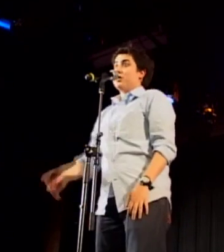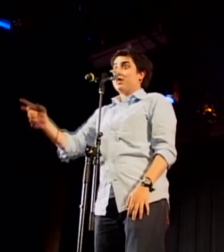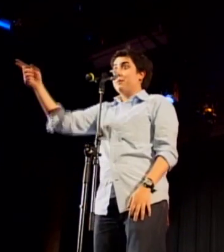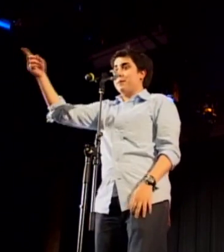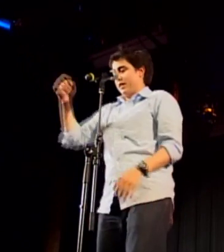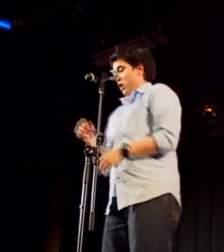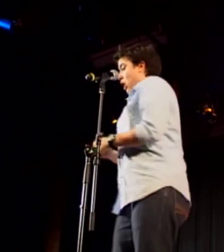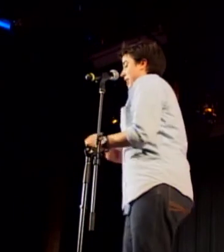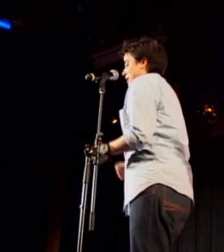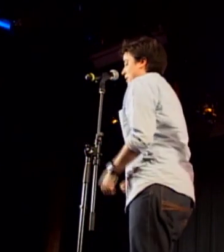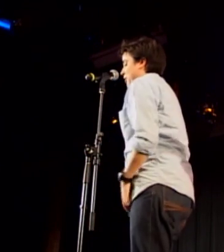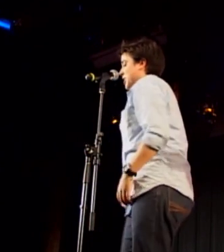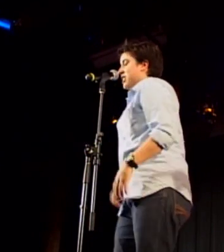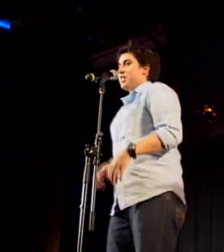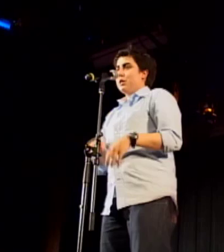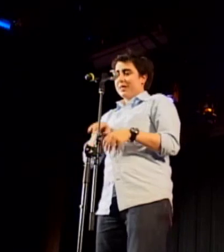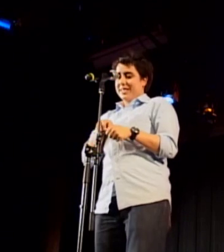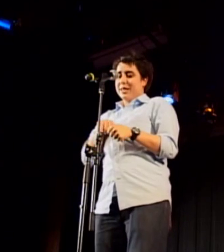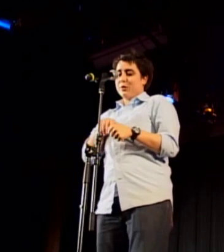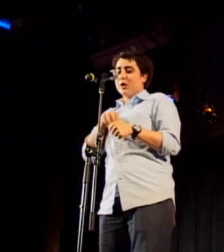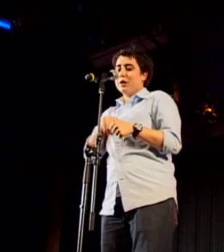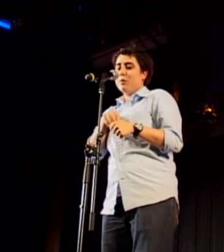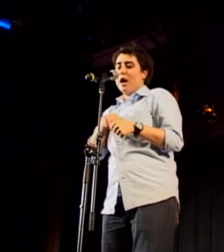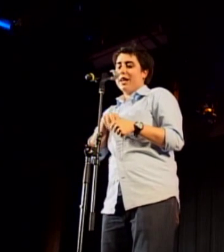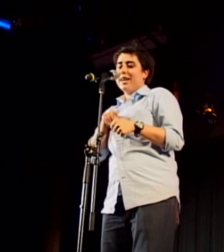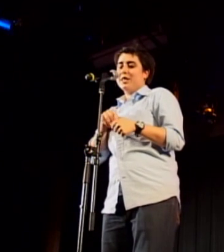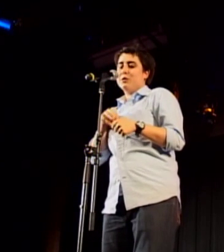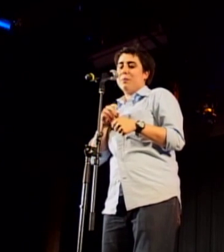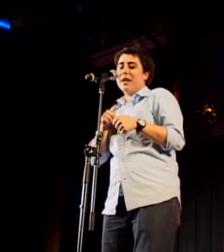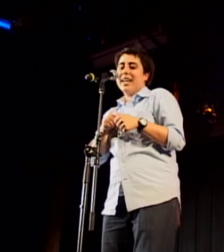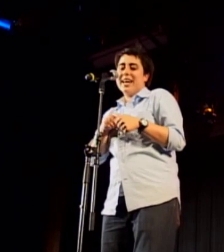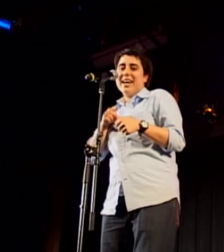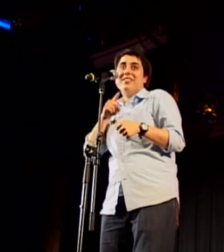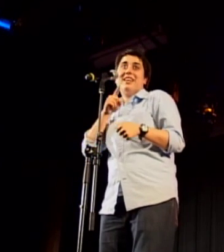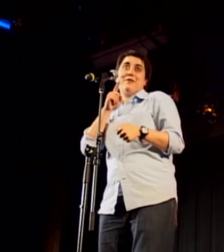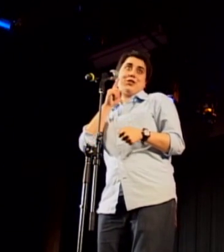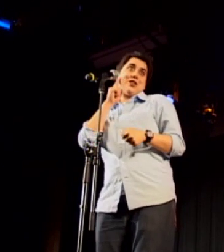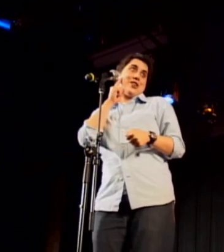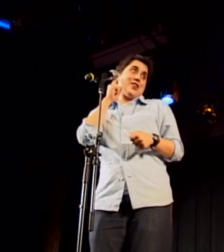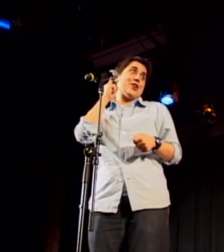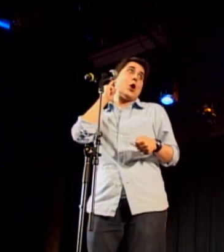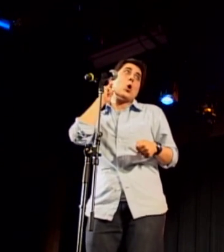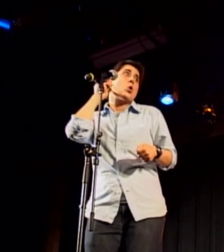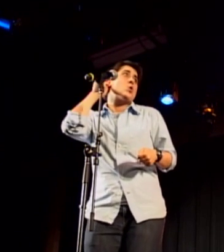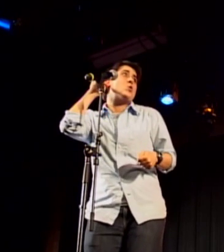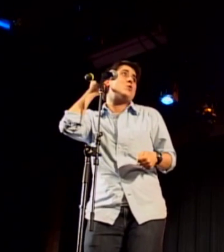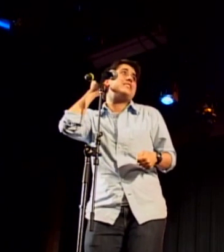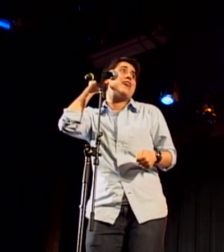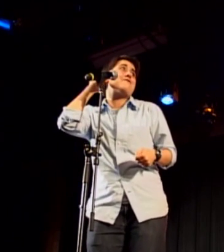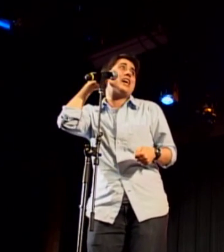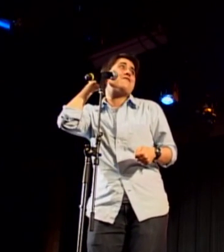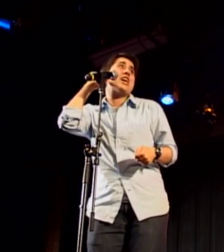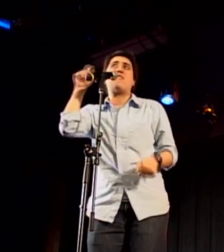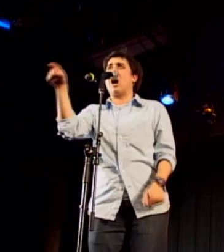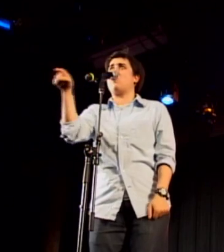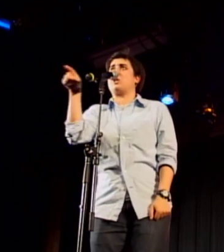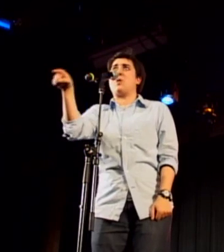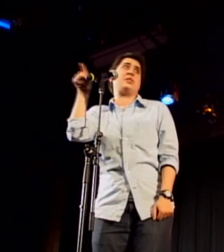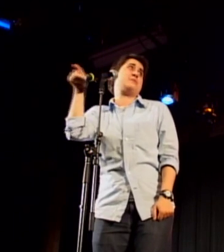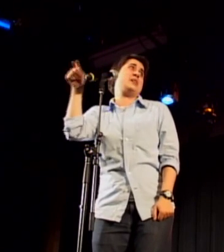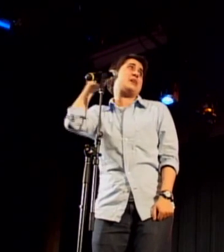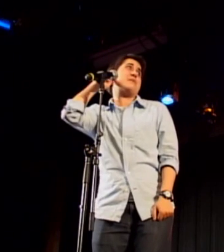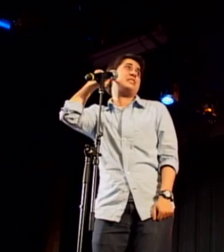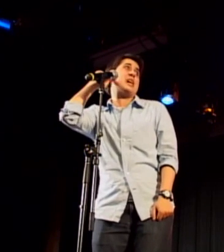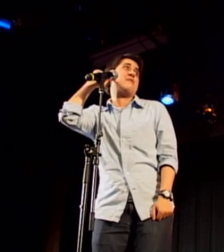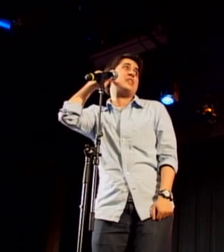registration, and there's cops back there. License and registration, and she would dig through her little wallet, and she would play the deaf card. Ooh, deaf. I